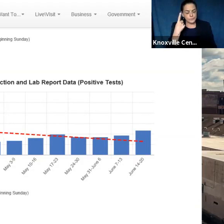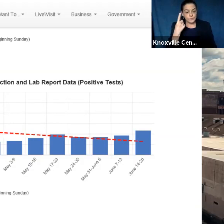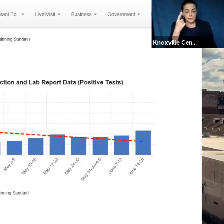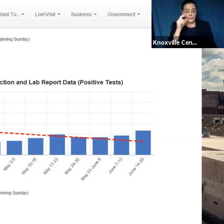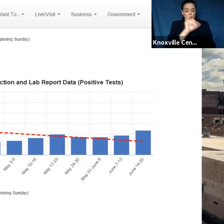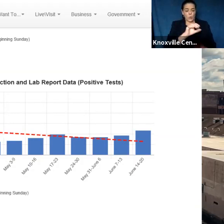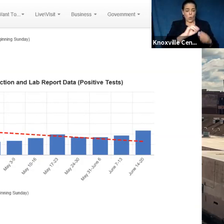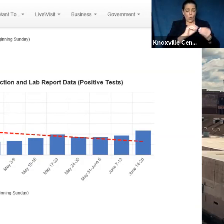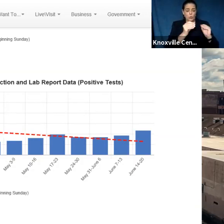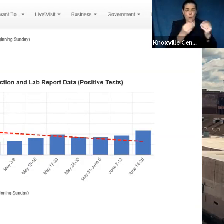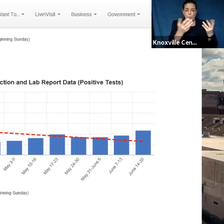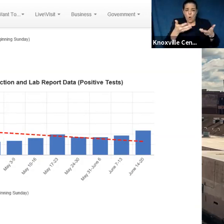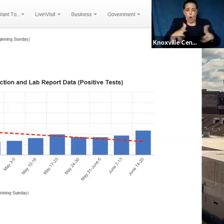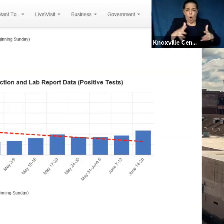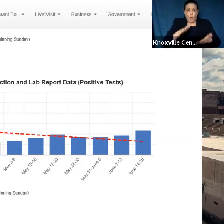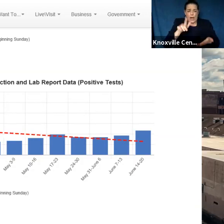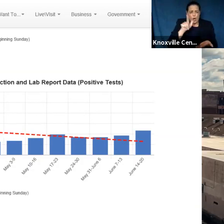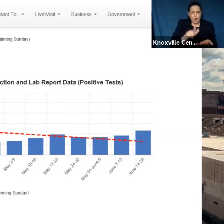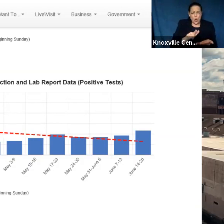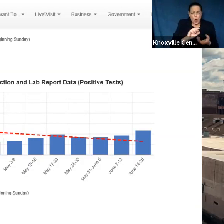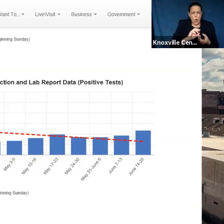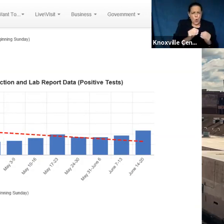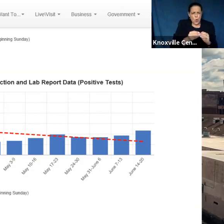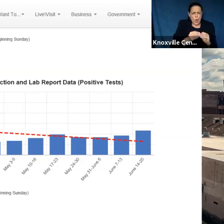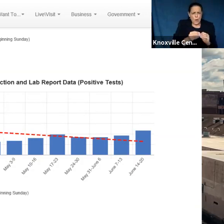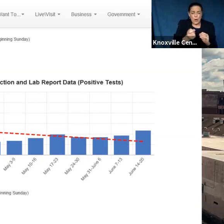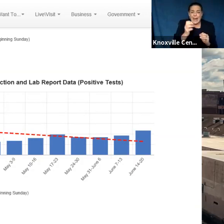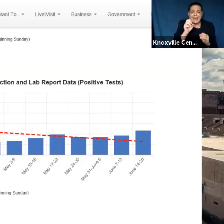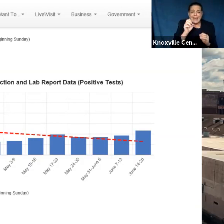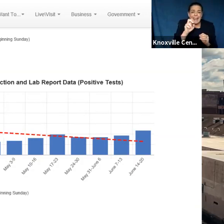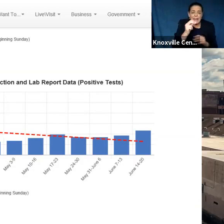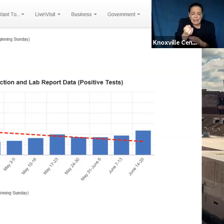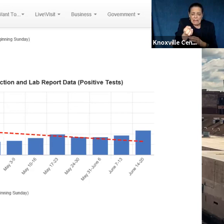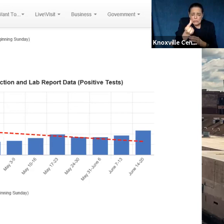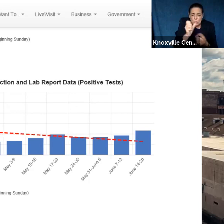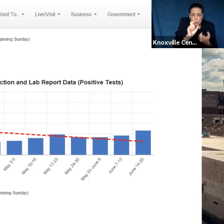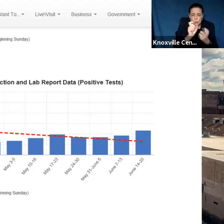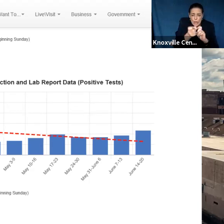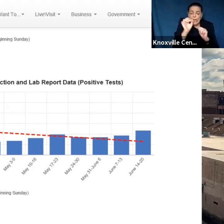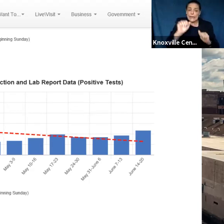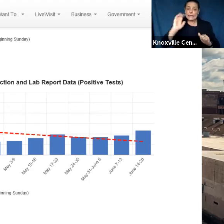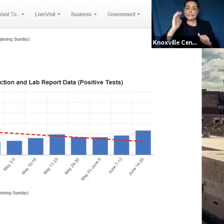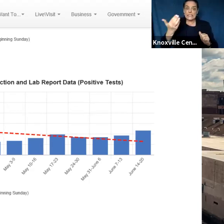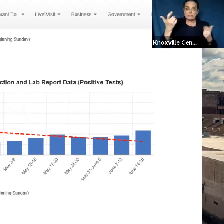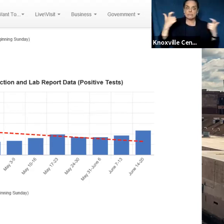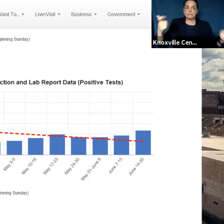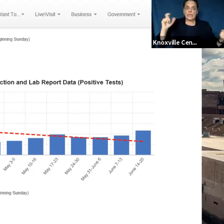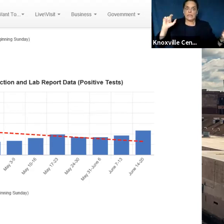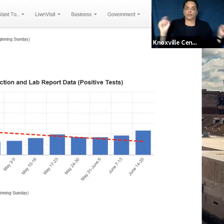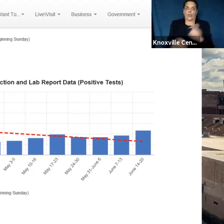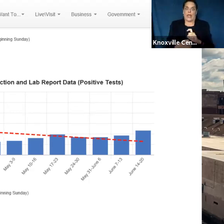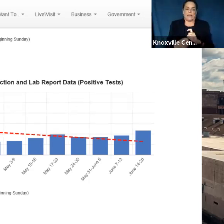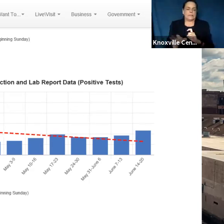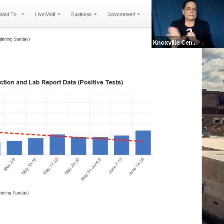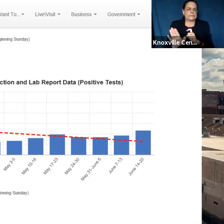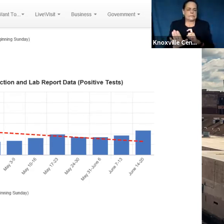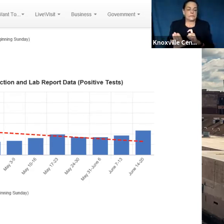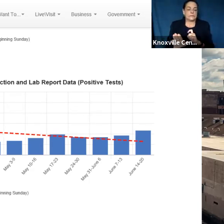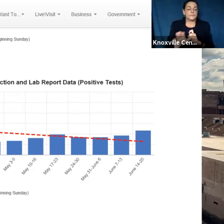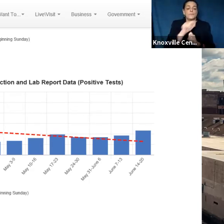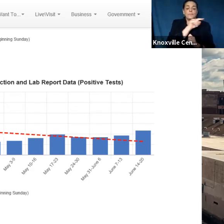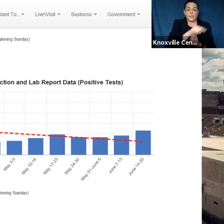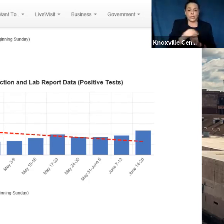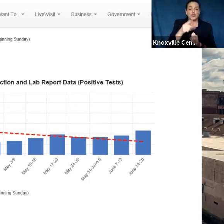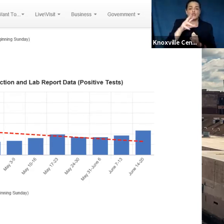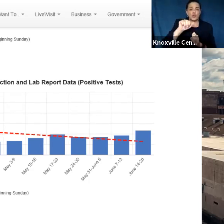numbers are so low to begin with, even a small change can register as statistically significant. The trend for this graph is still